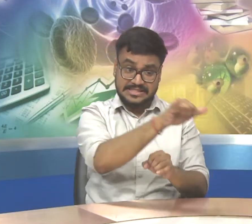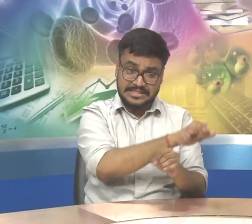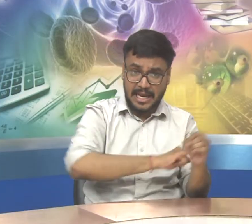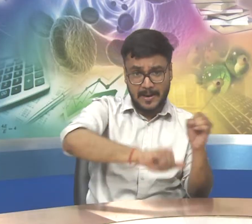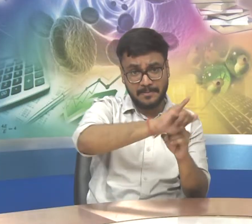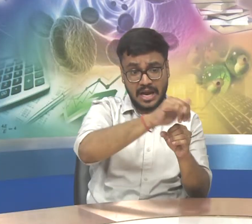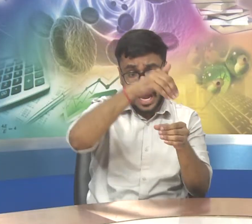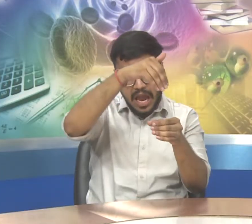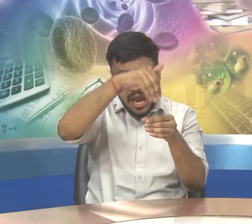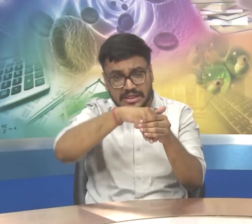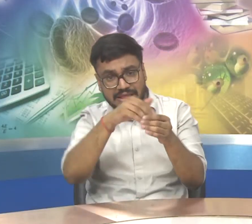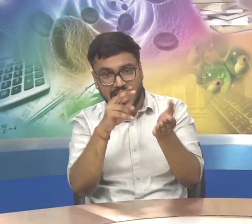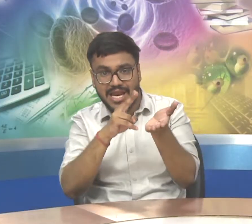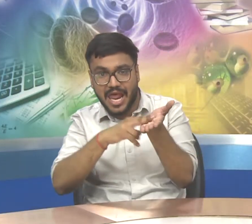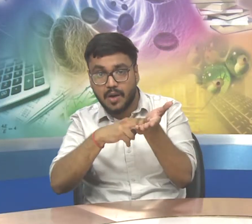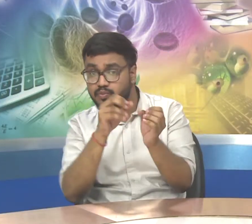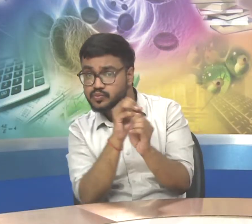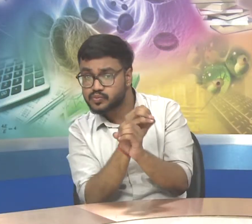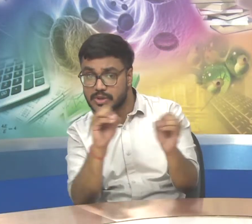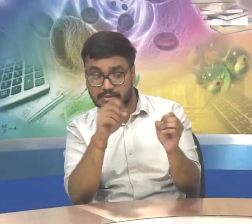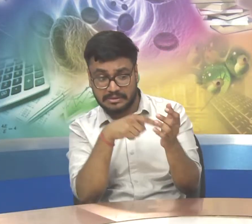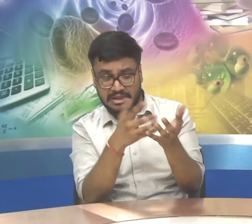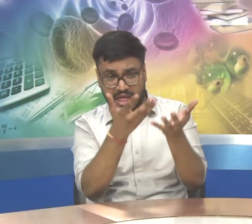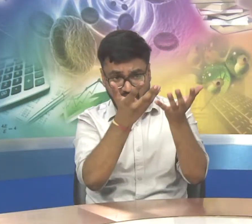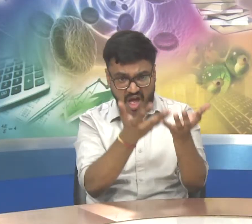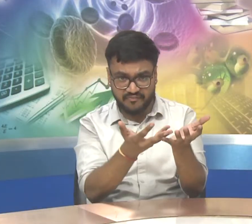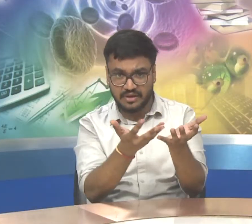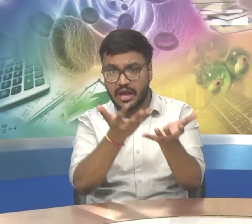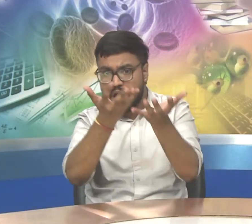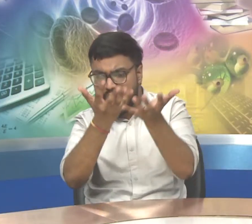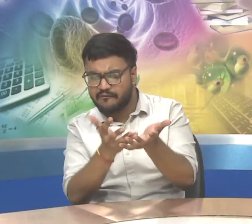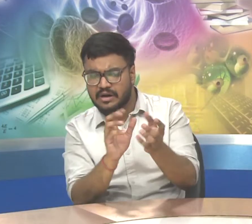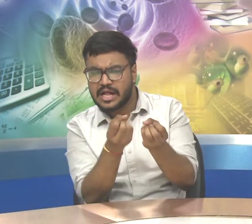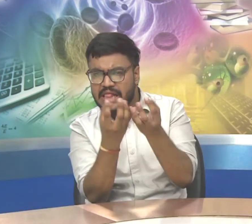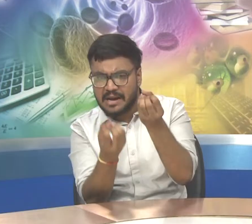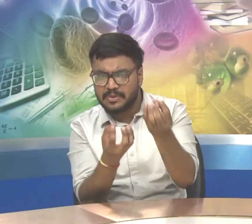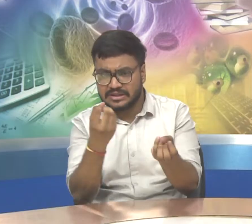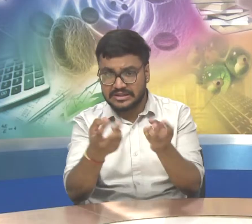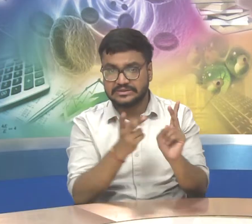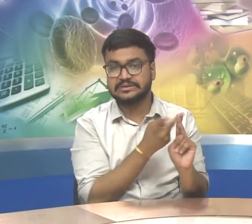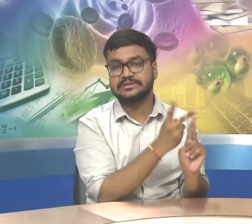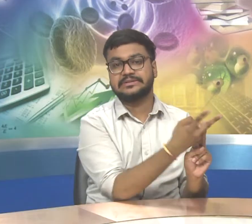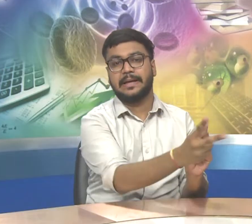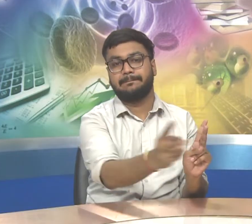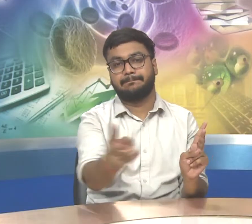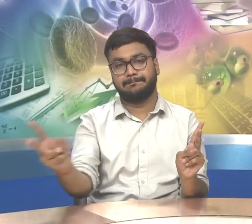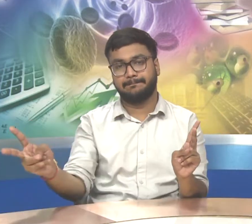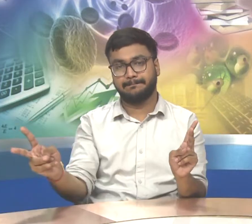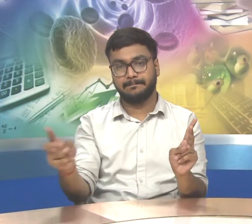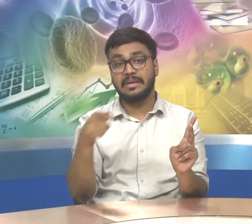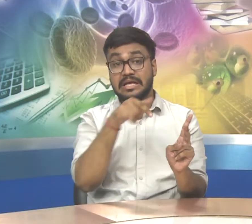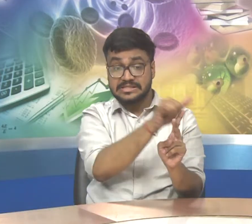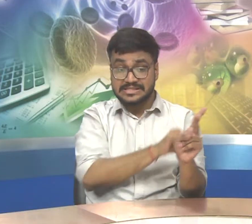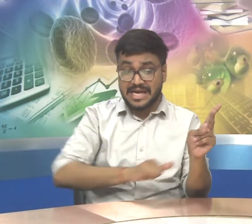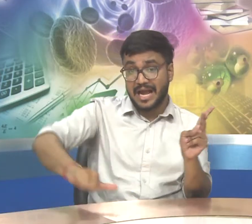but they do not always have the same number of neutrons in their nuclei.